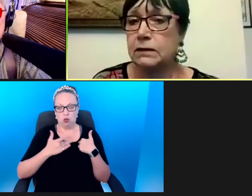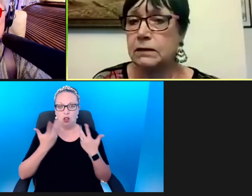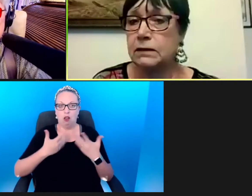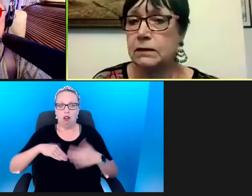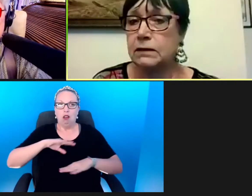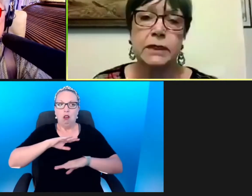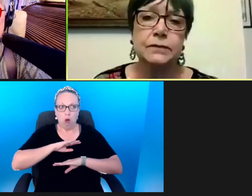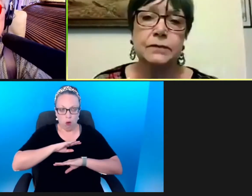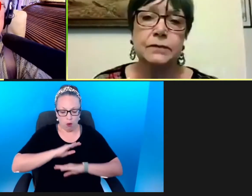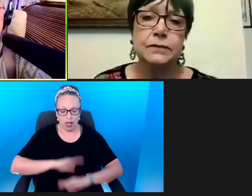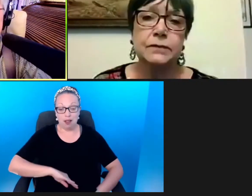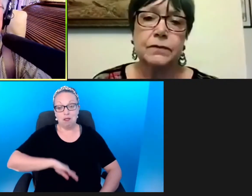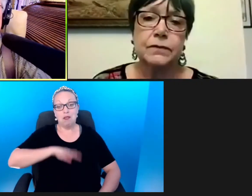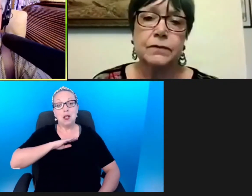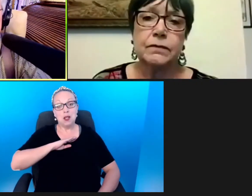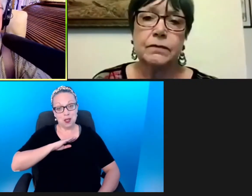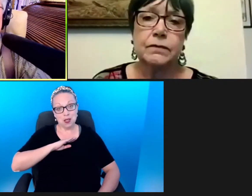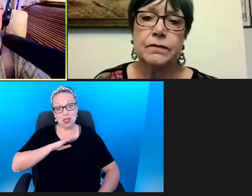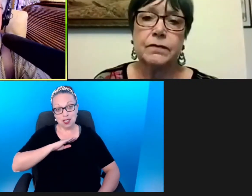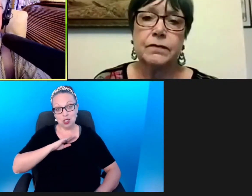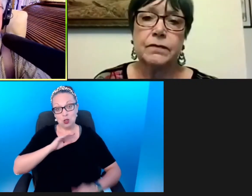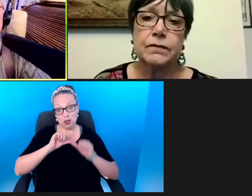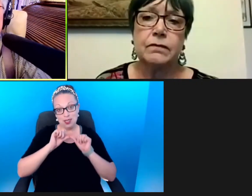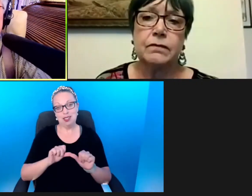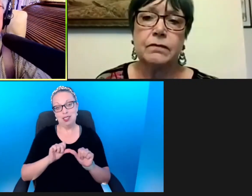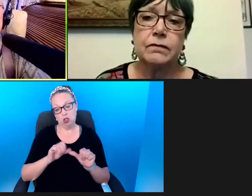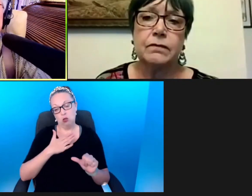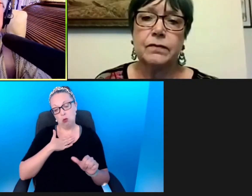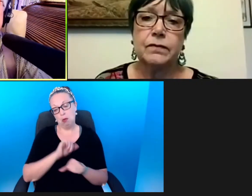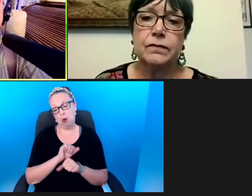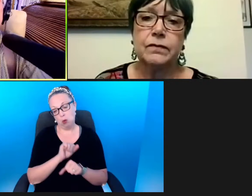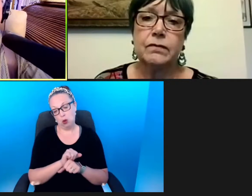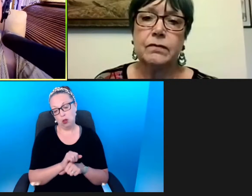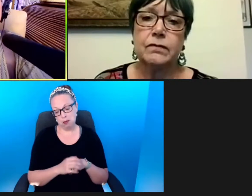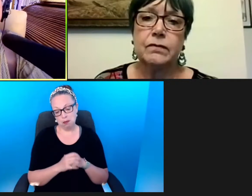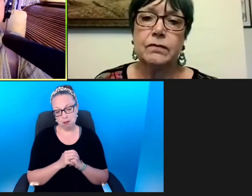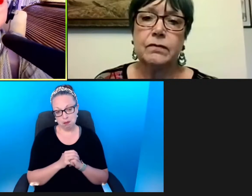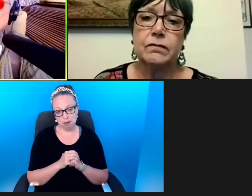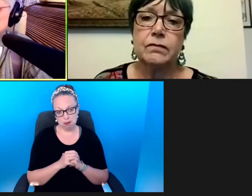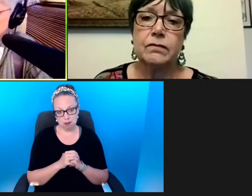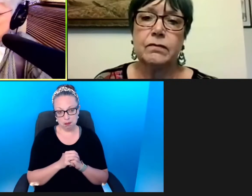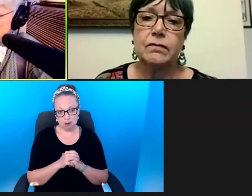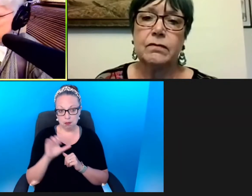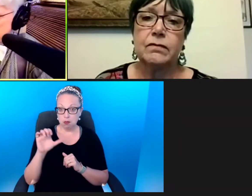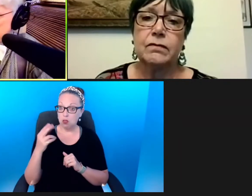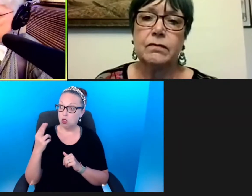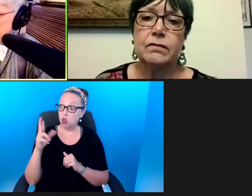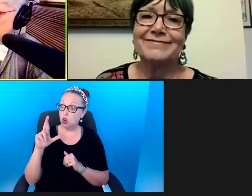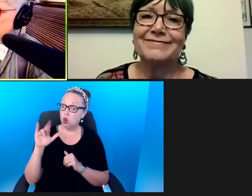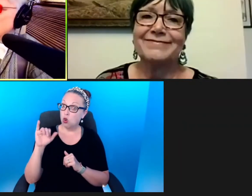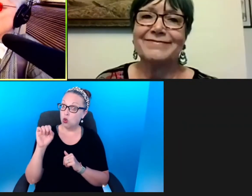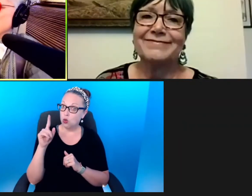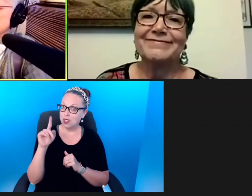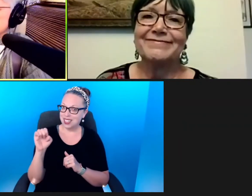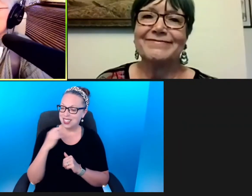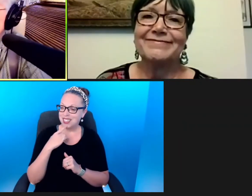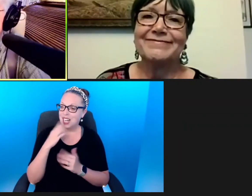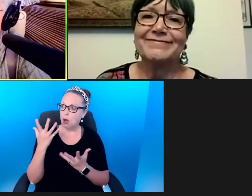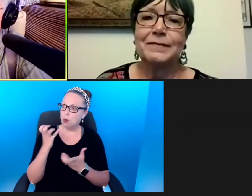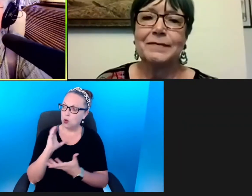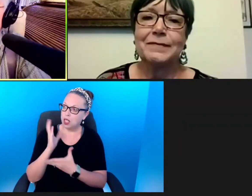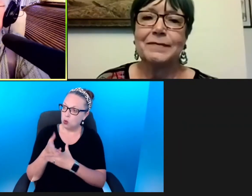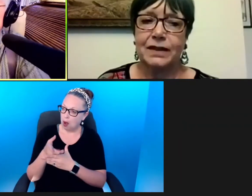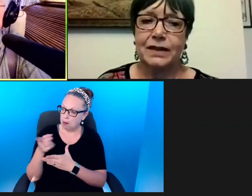doing what I'm doing. Mm-hmm. Fantastic. That's wonderful. I'm going to interrupt because I want, Marnette, are you